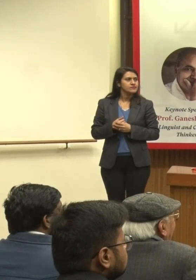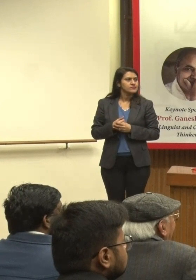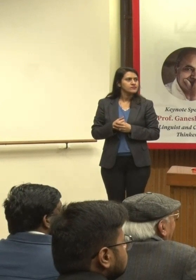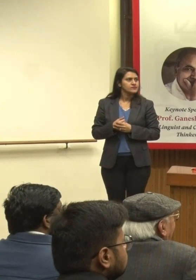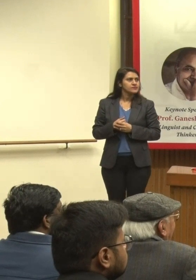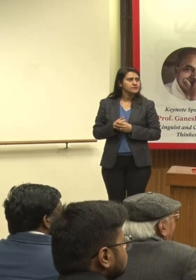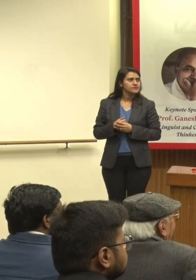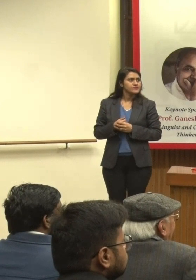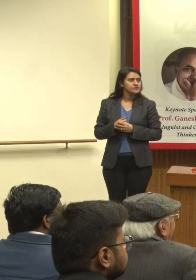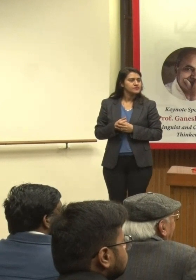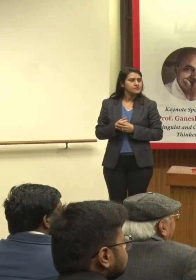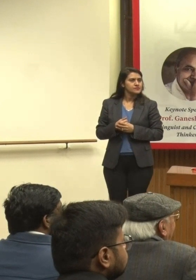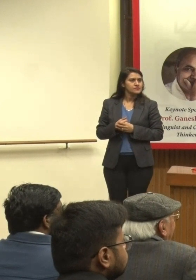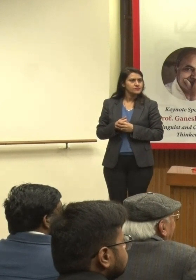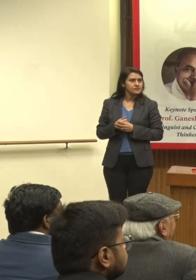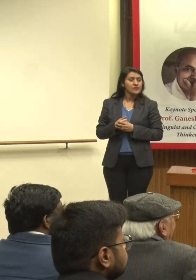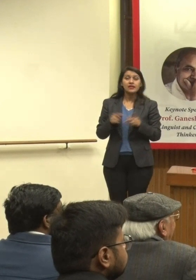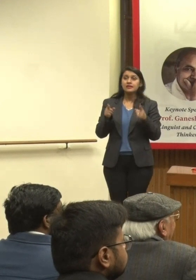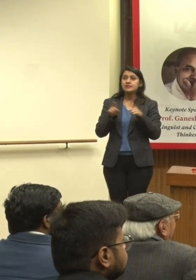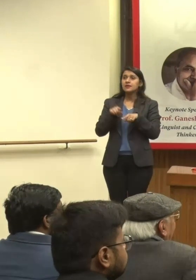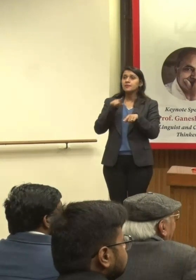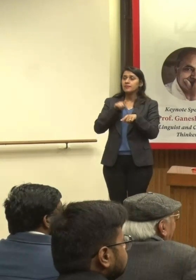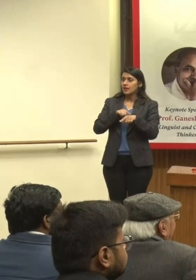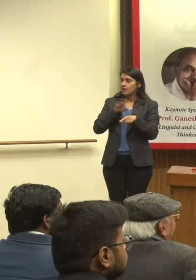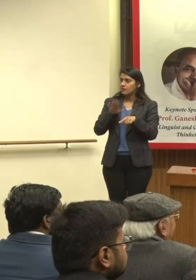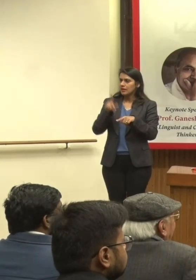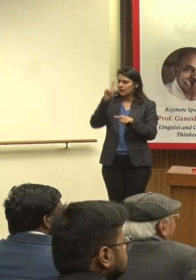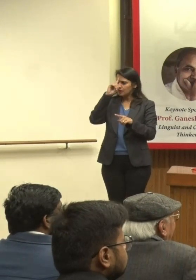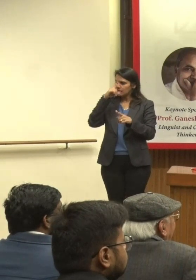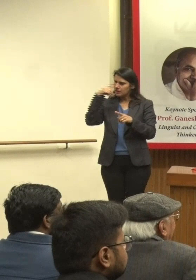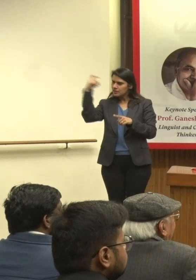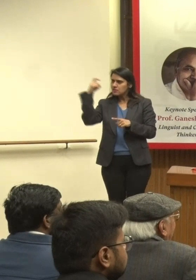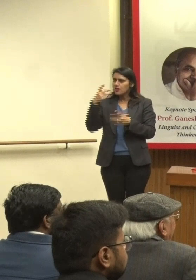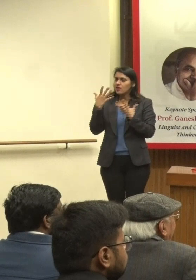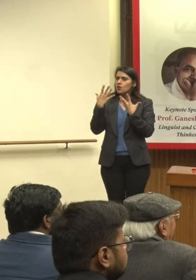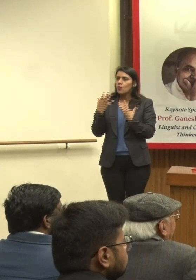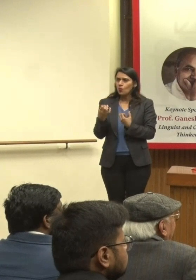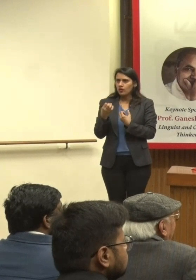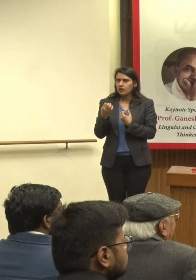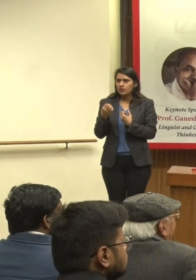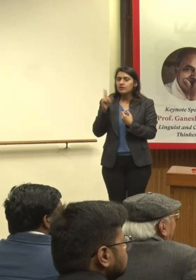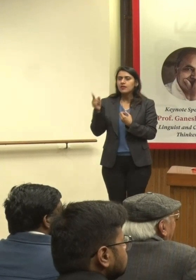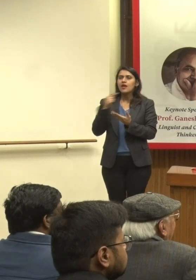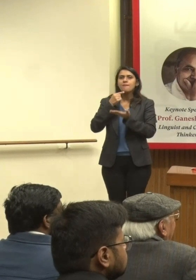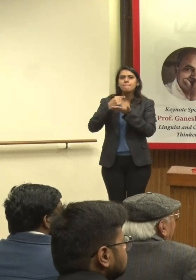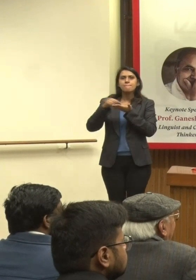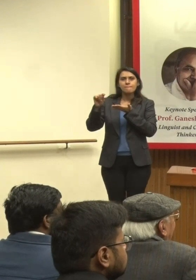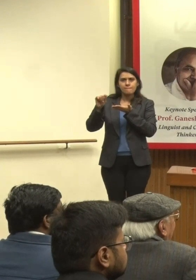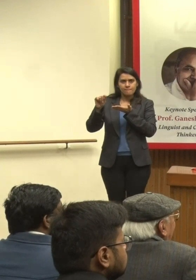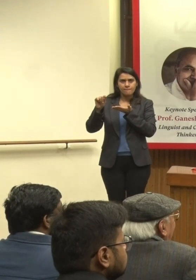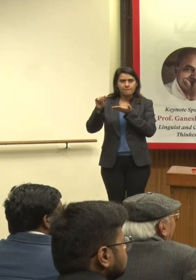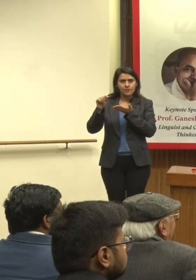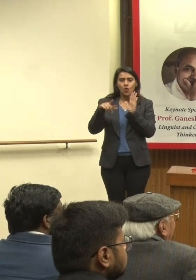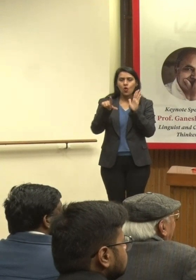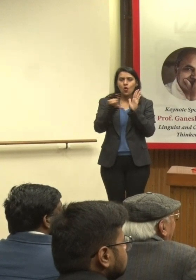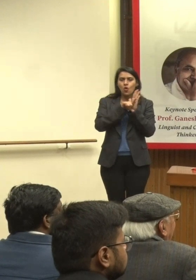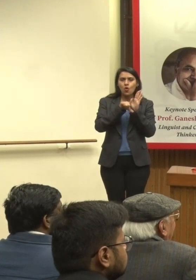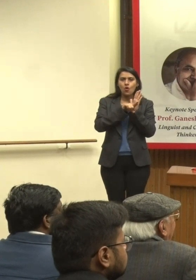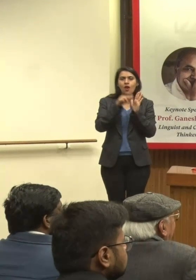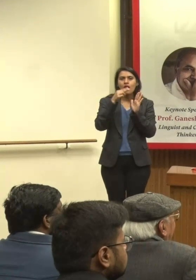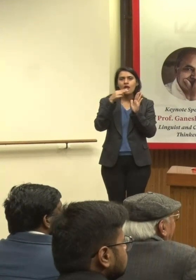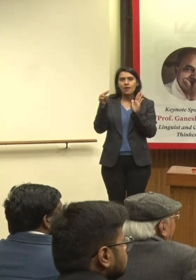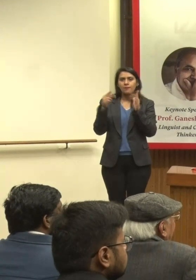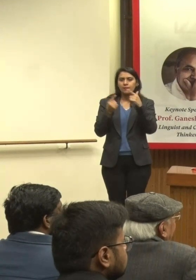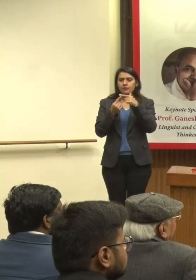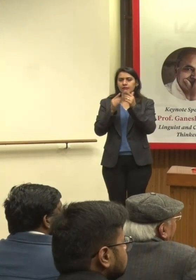As a consequence of that desire, they passed a law called the Thugee